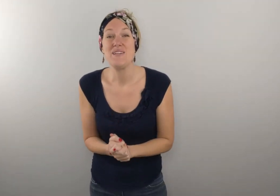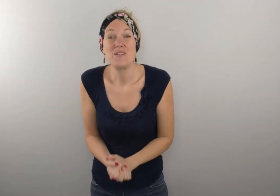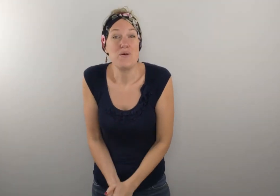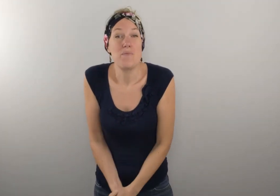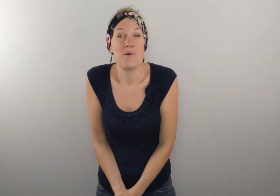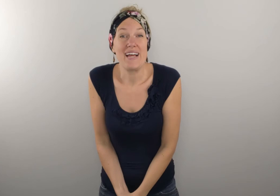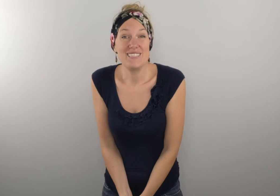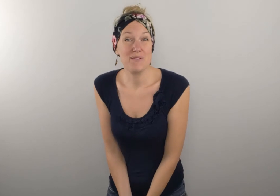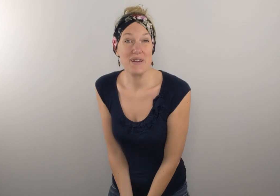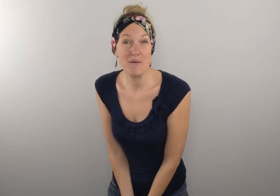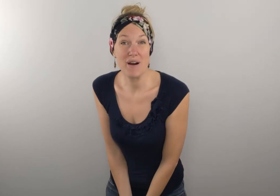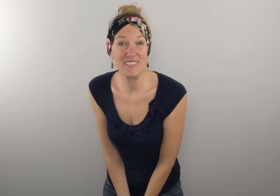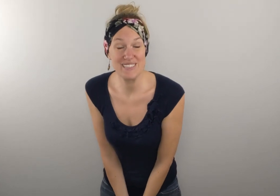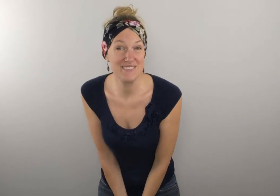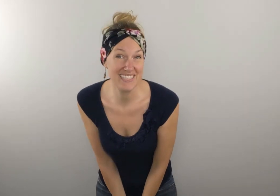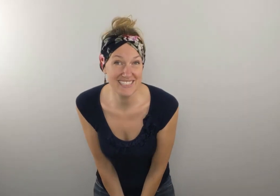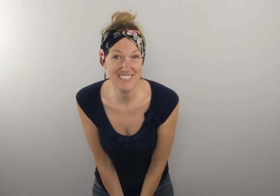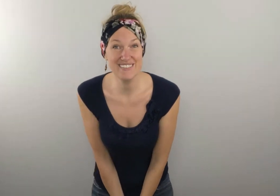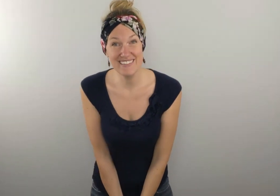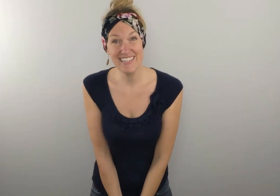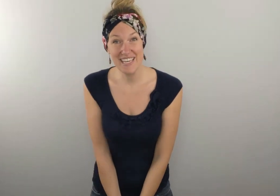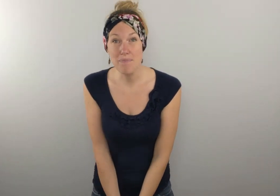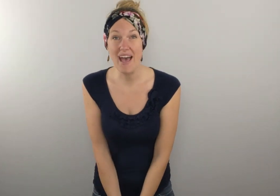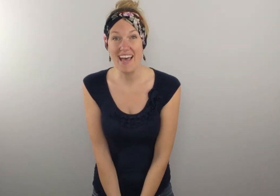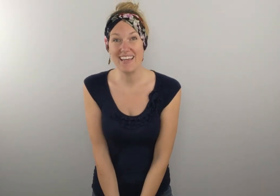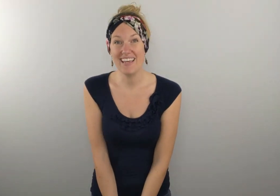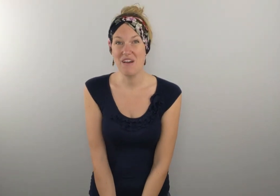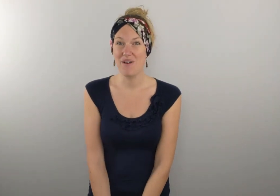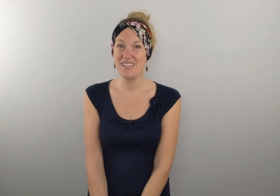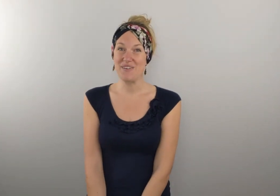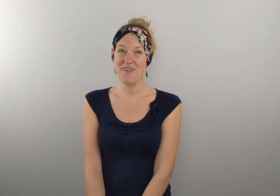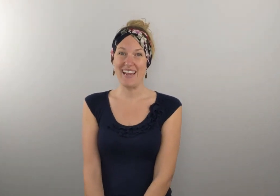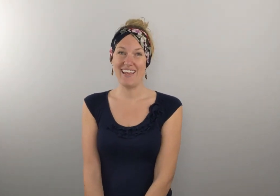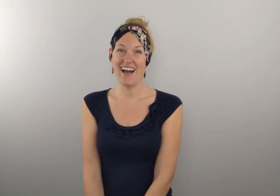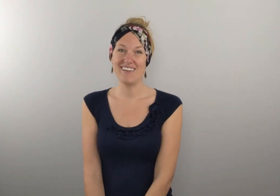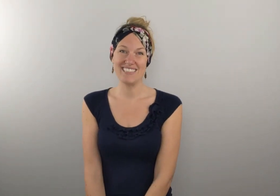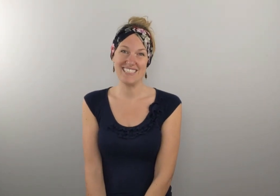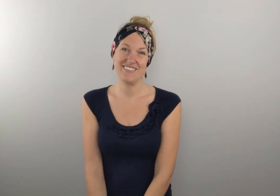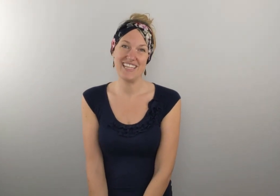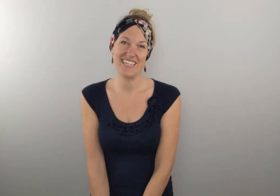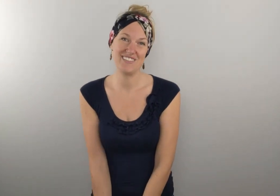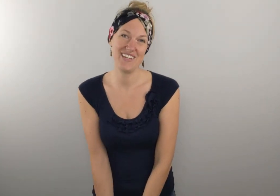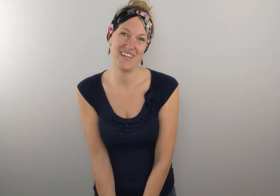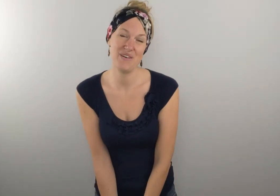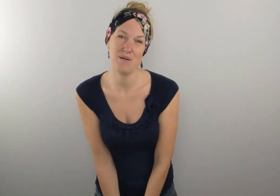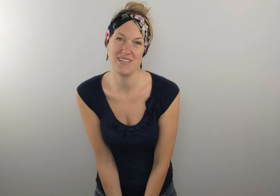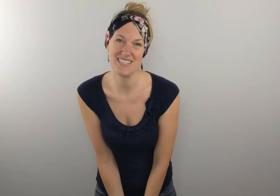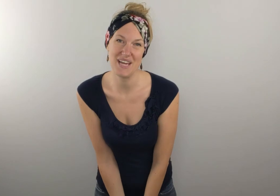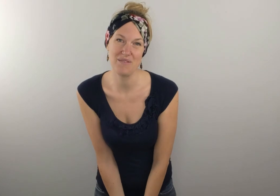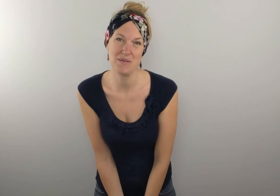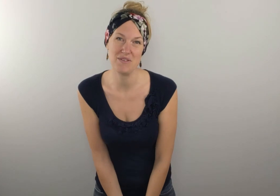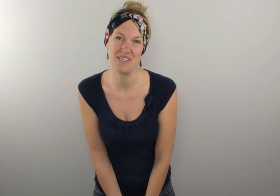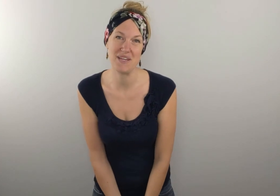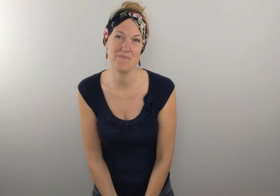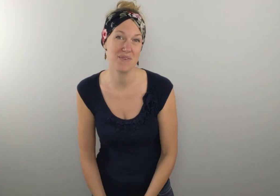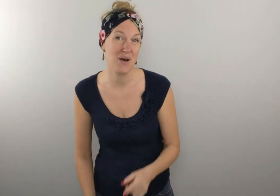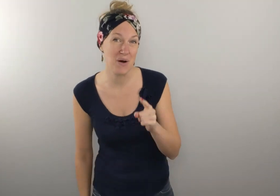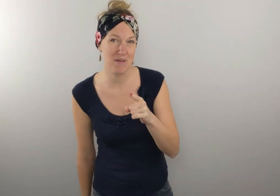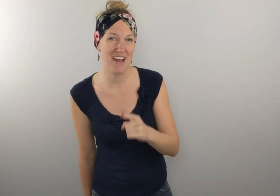So practice whatever parts you need to, keep at it, and when you're ready, I will see you in the next video when we sign with the music. Hope you're having a